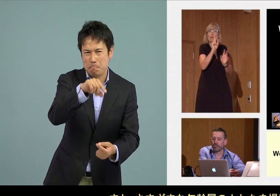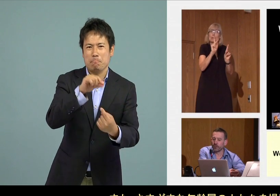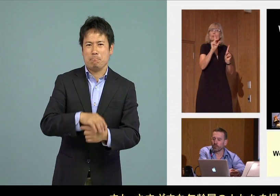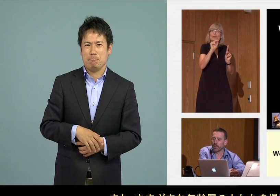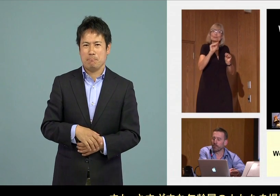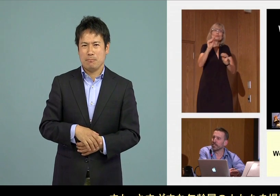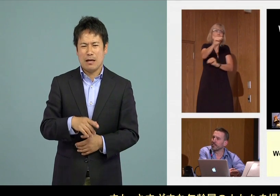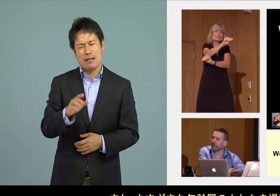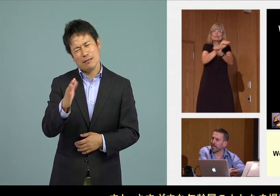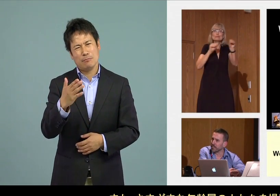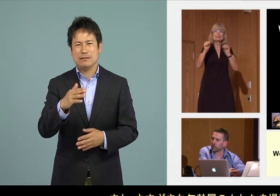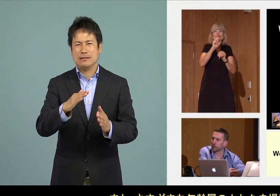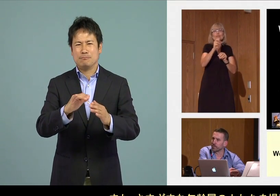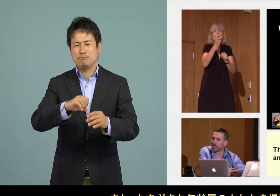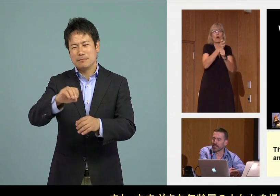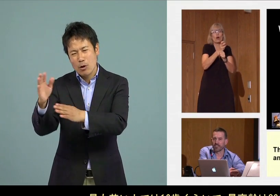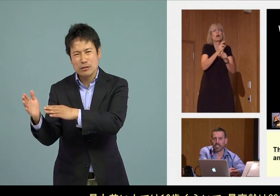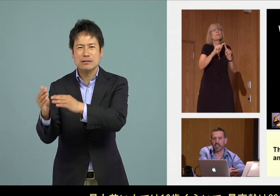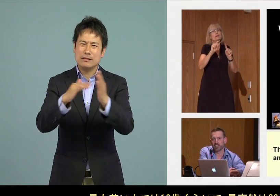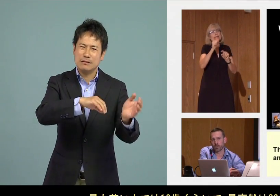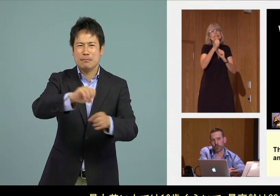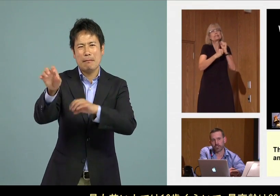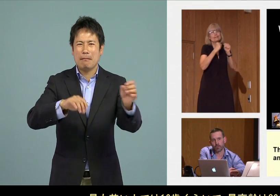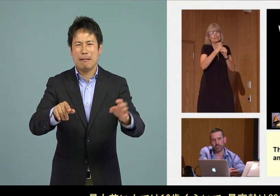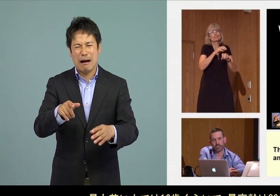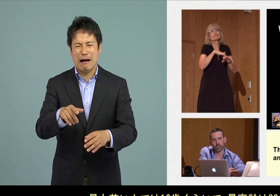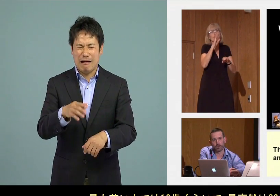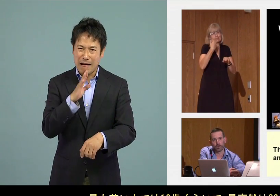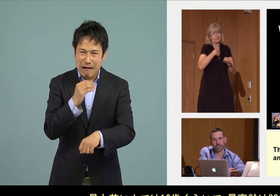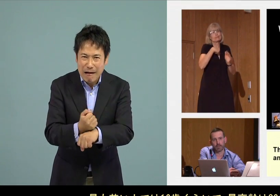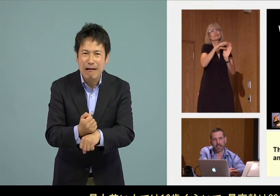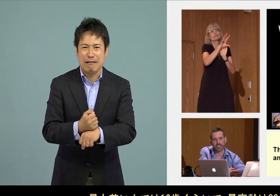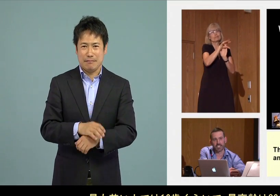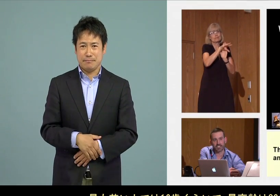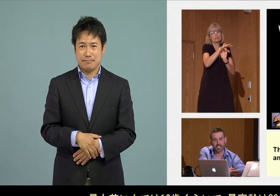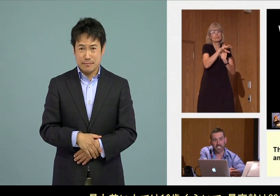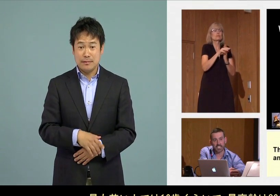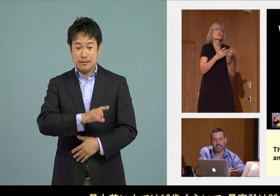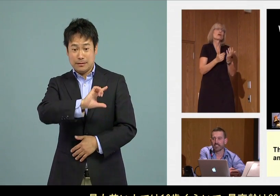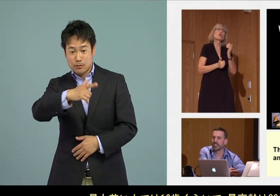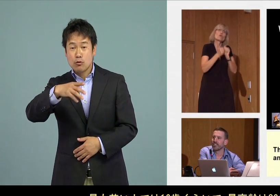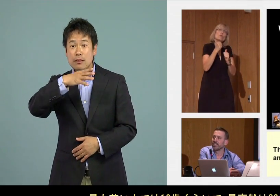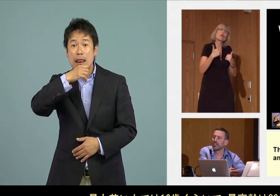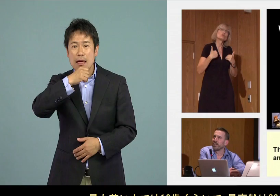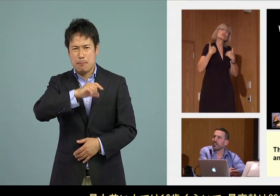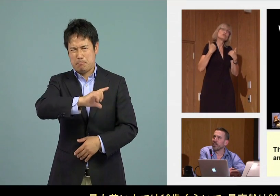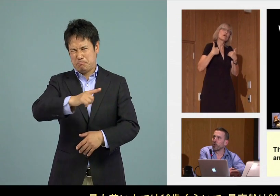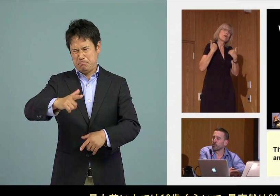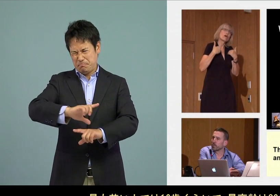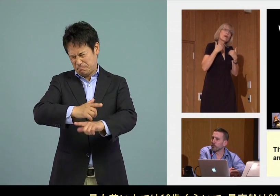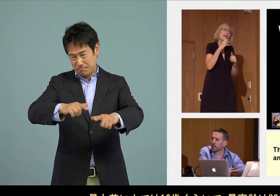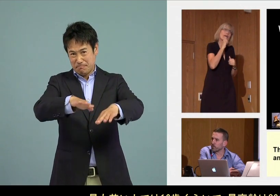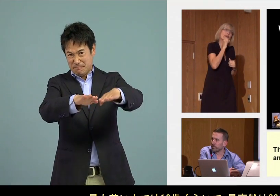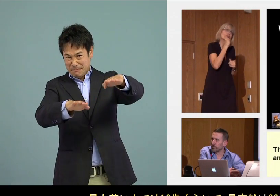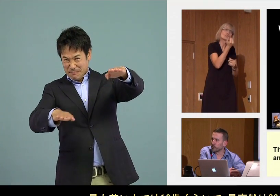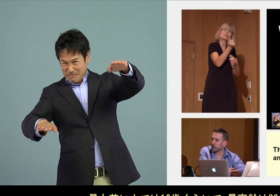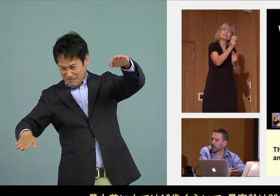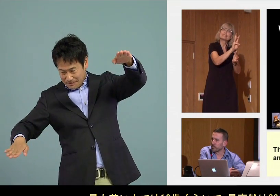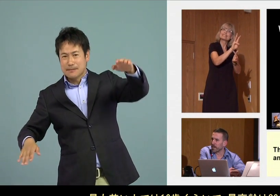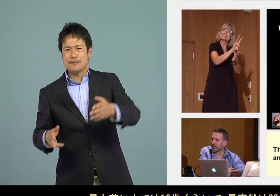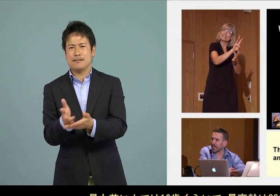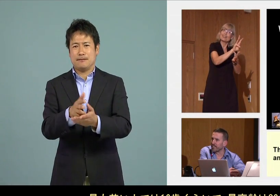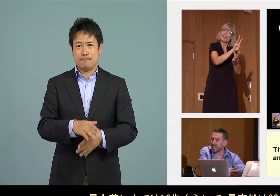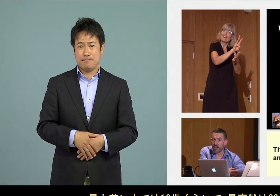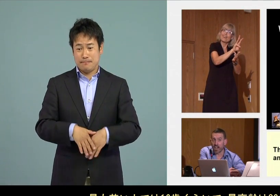And we filmed people in different age groups. The youngest person we filmed was about 16. The oldest person we filmed